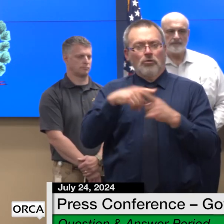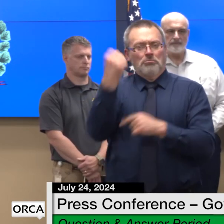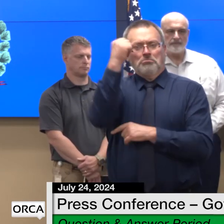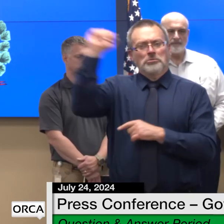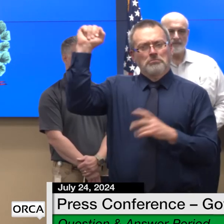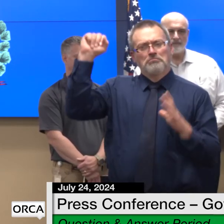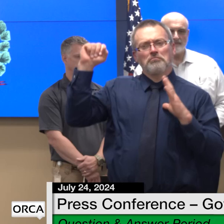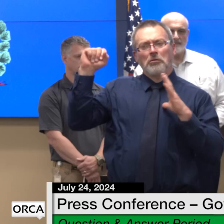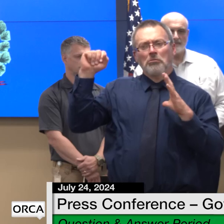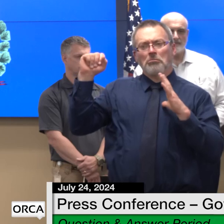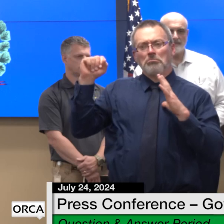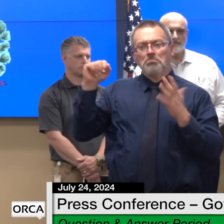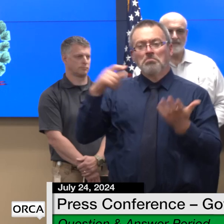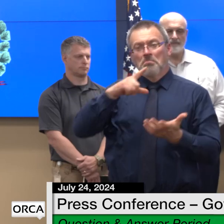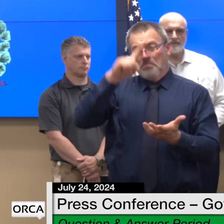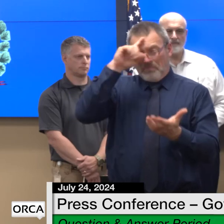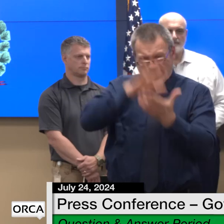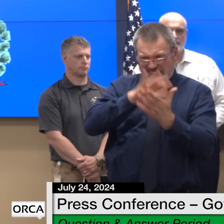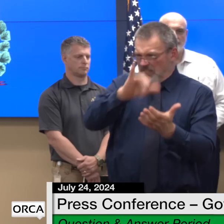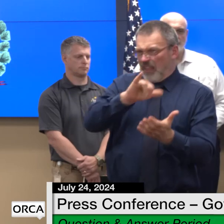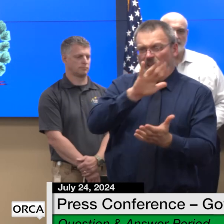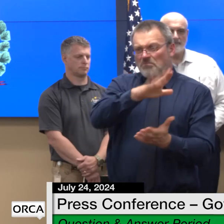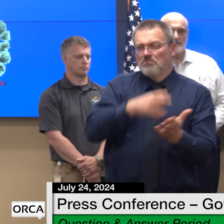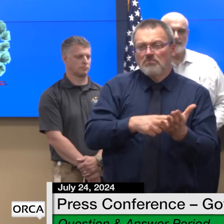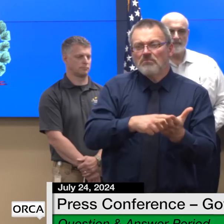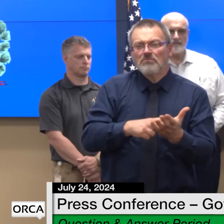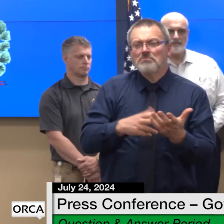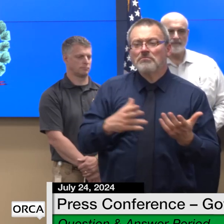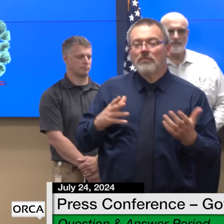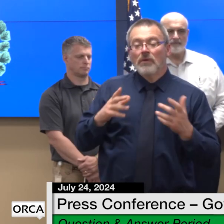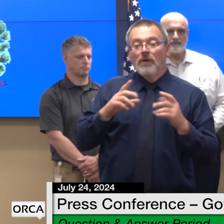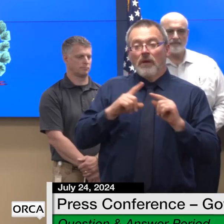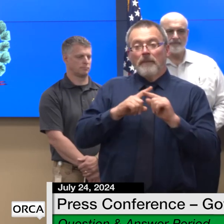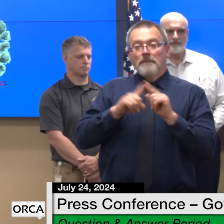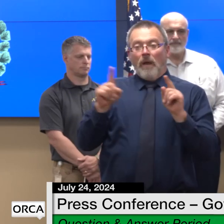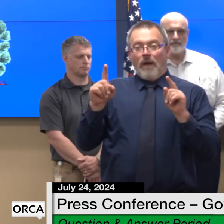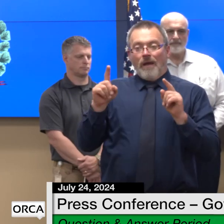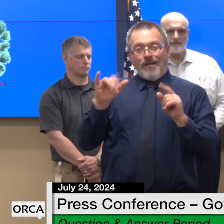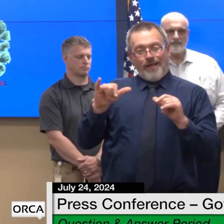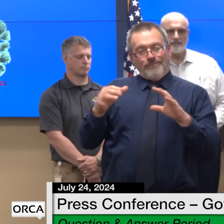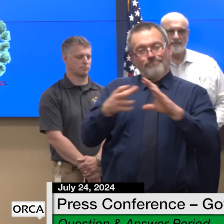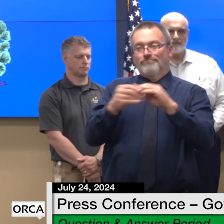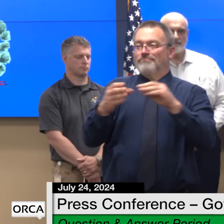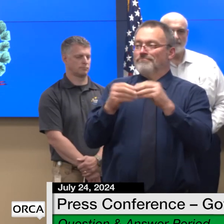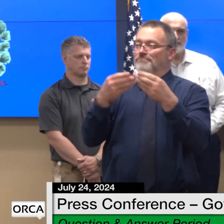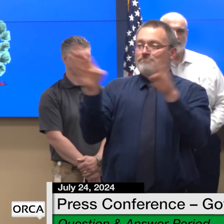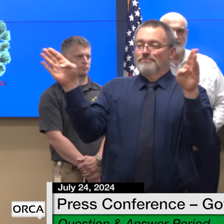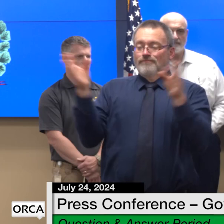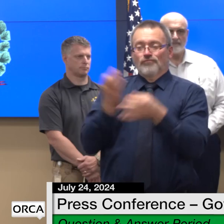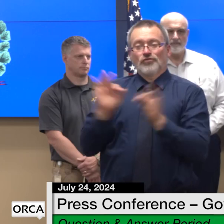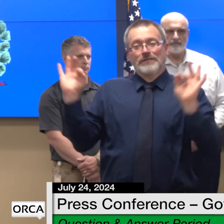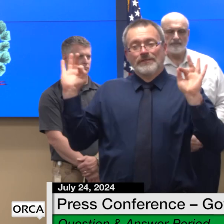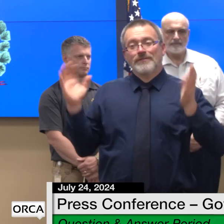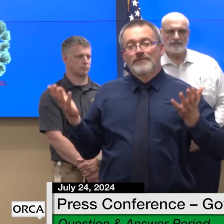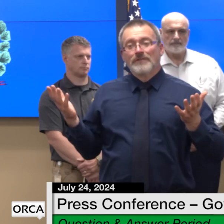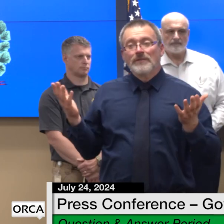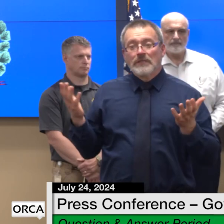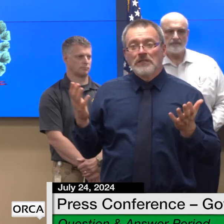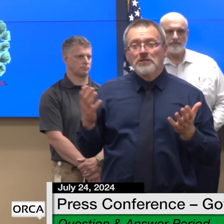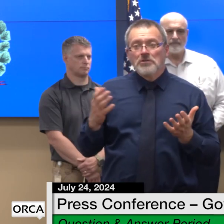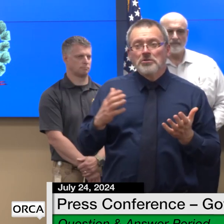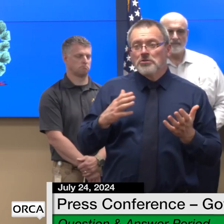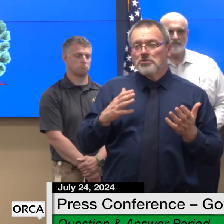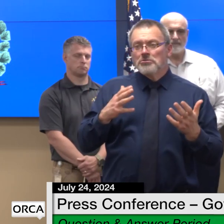believe it to be true. But I also believe that, you know, it's free speech. If someone wants to make that argument, they should be